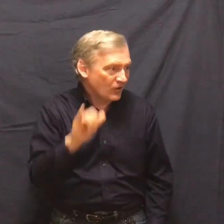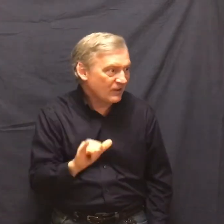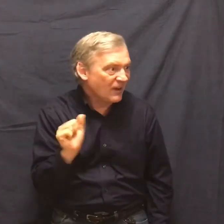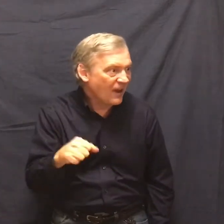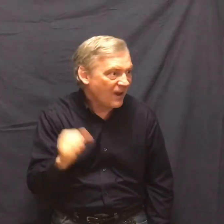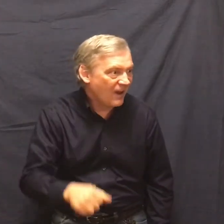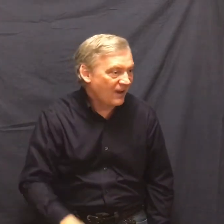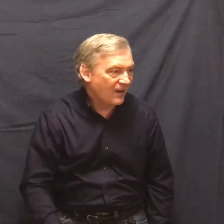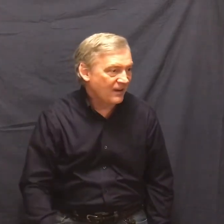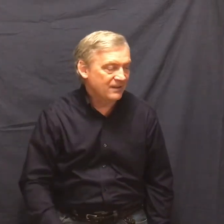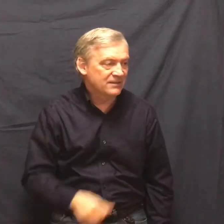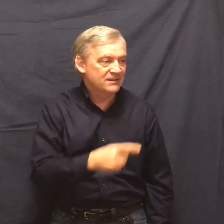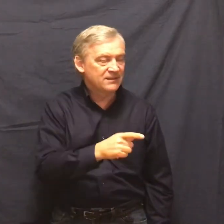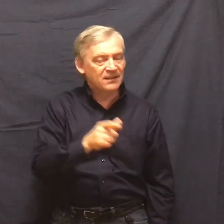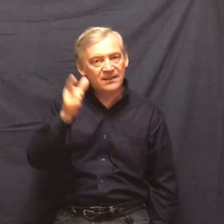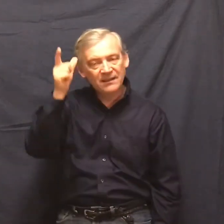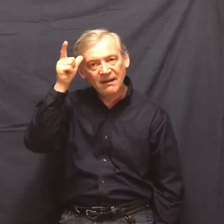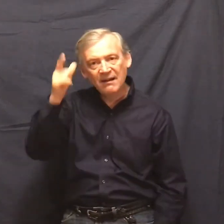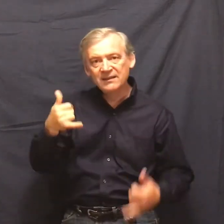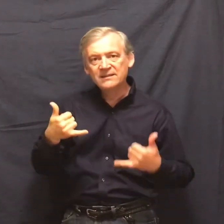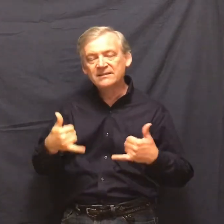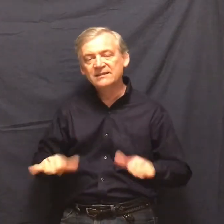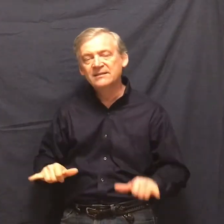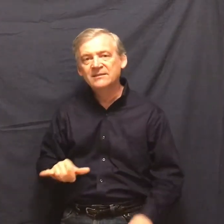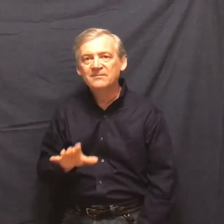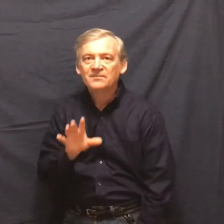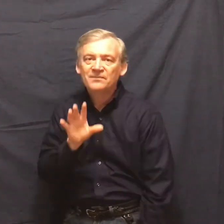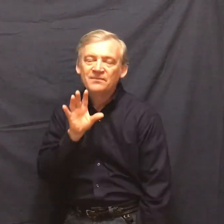Lenny still stared at the doorway where she had been.